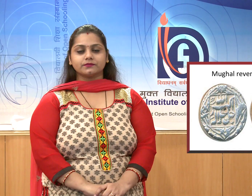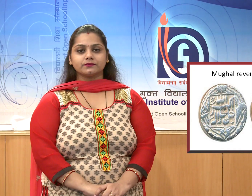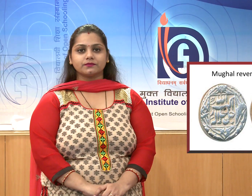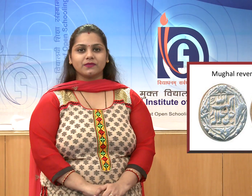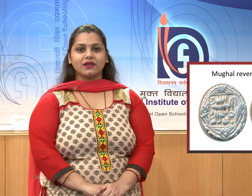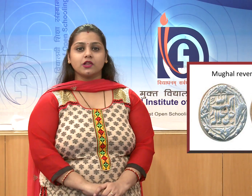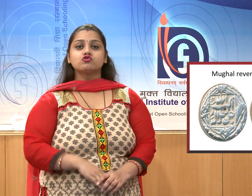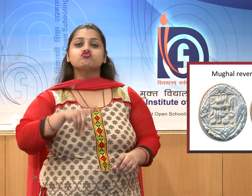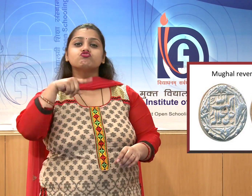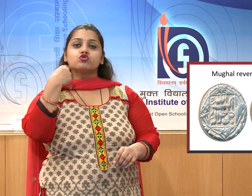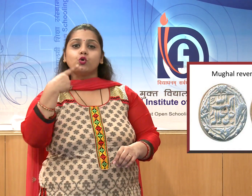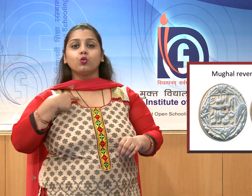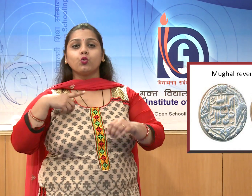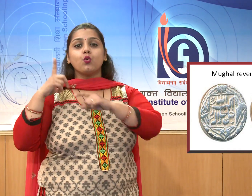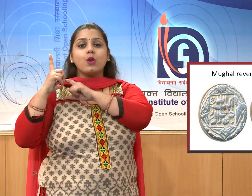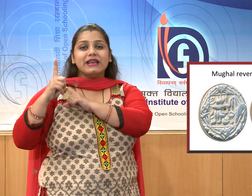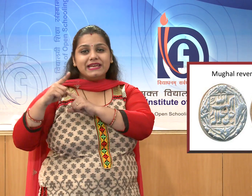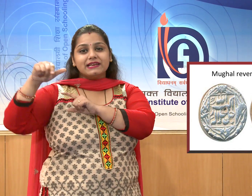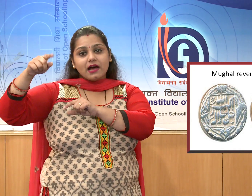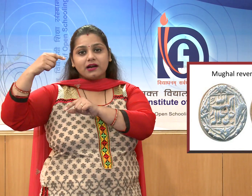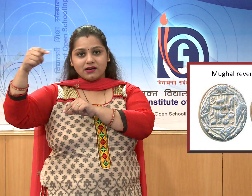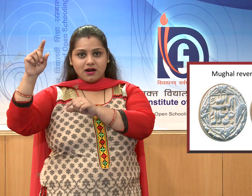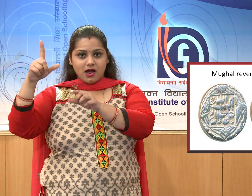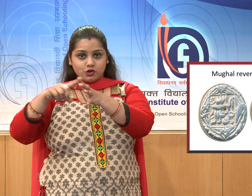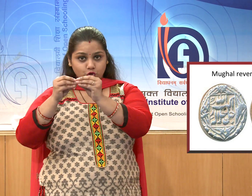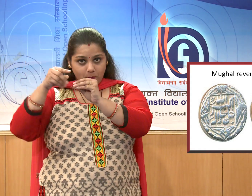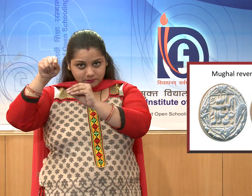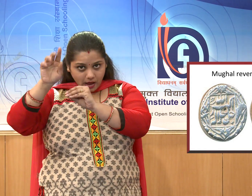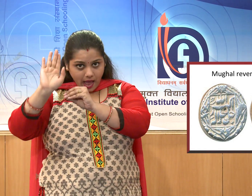The assignees of these iqtas were